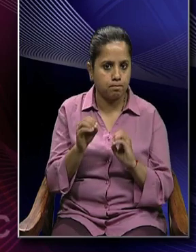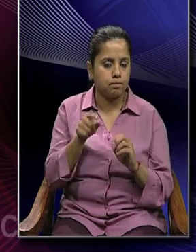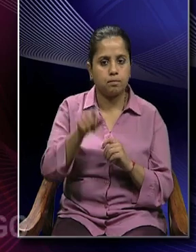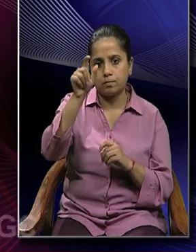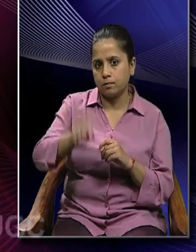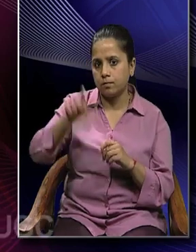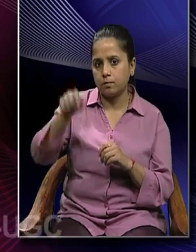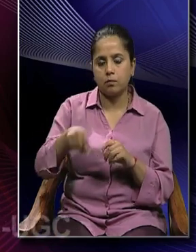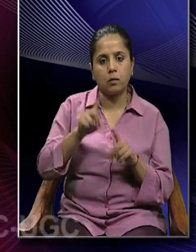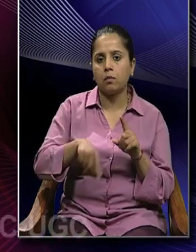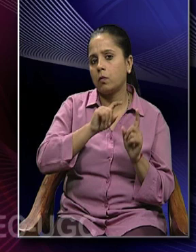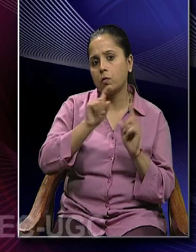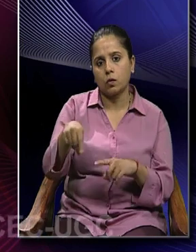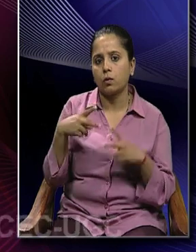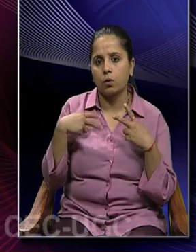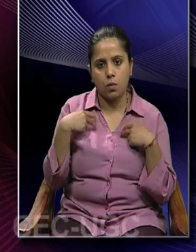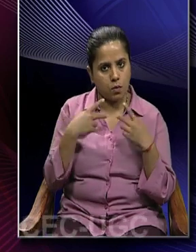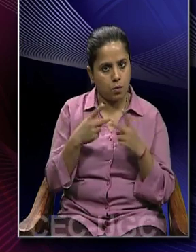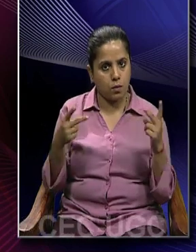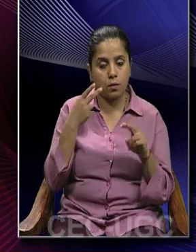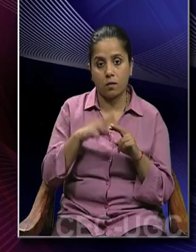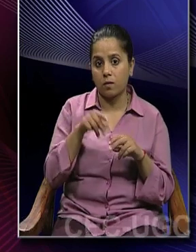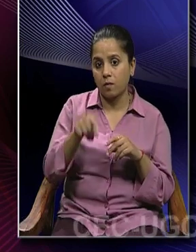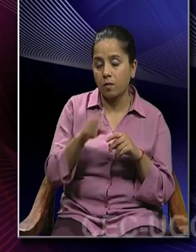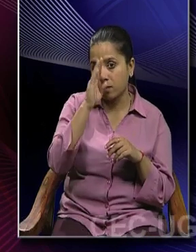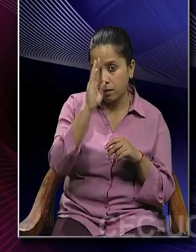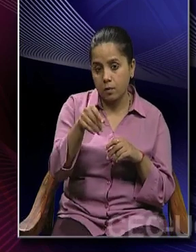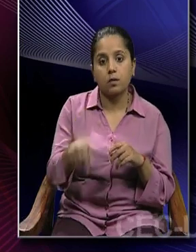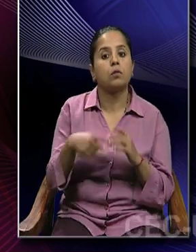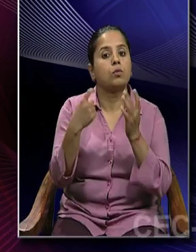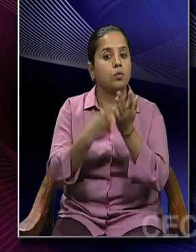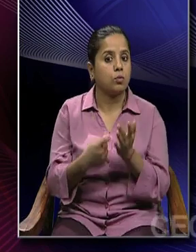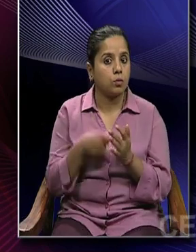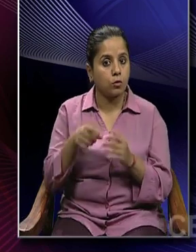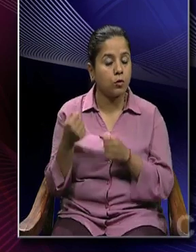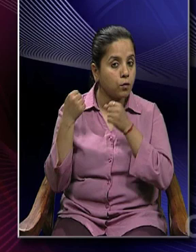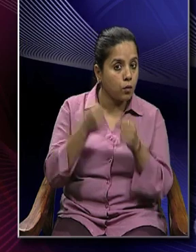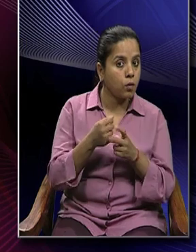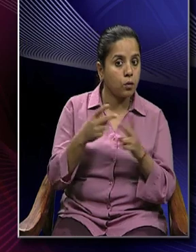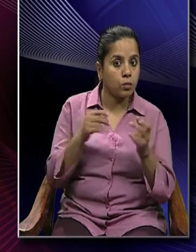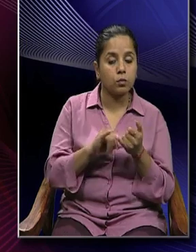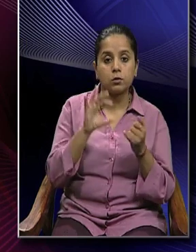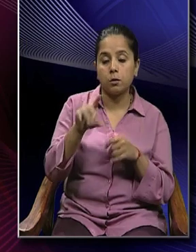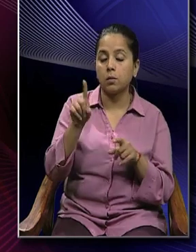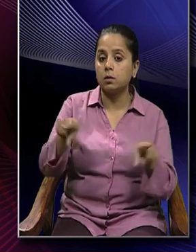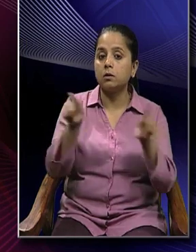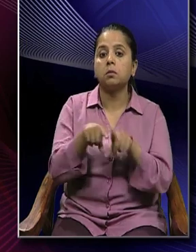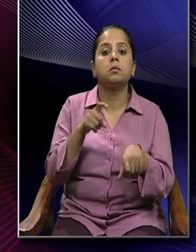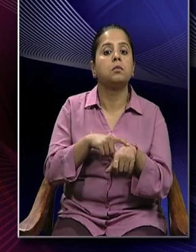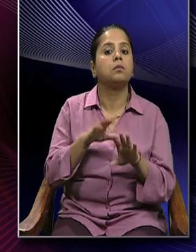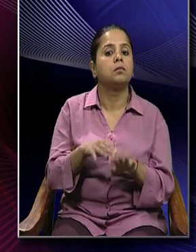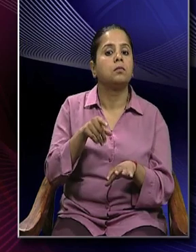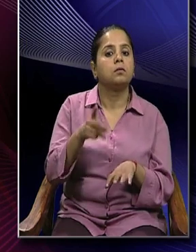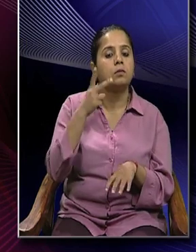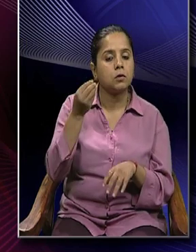individual cannot go to court if directive principles they are not being enforced by the state, but at the same time there are certain